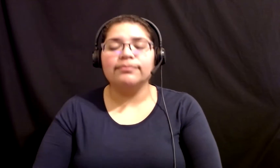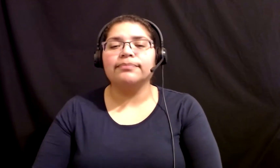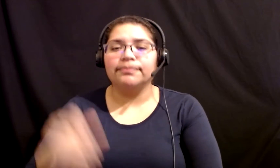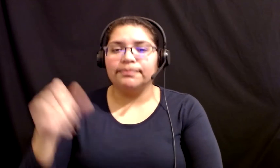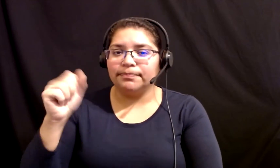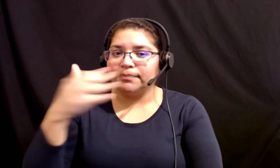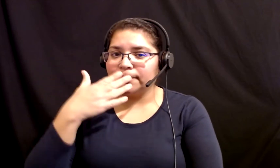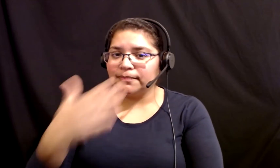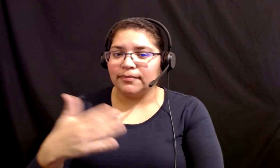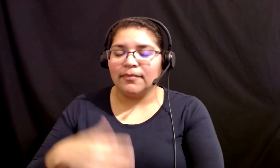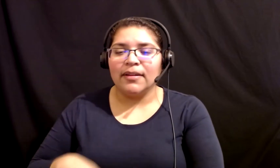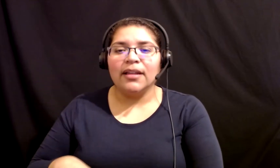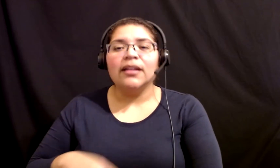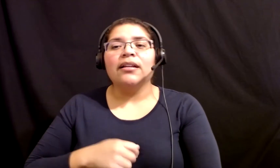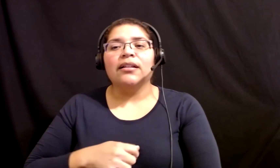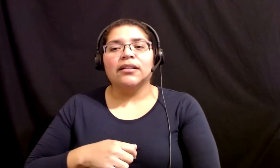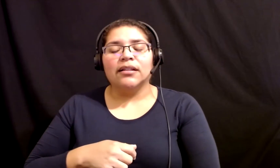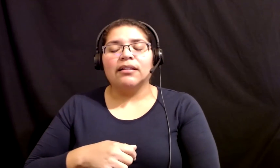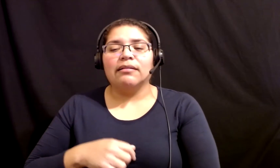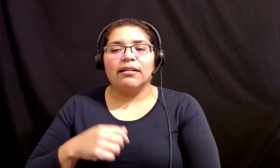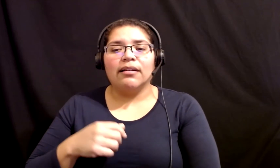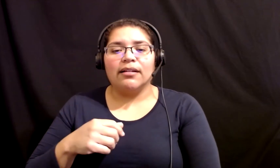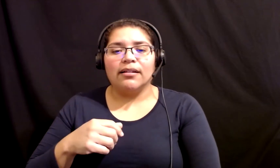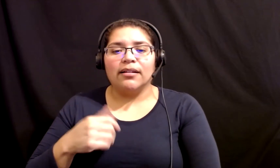Thanks. So I had